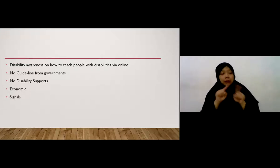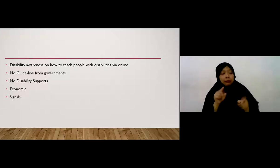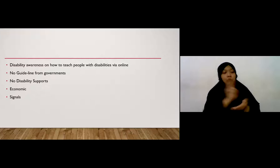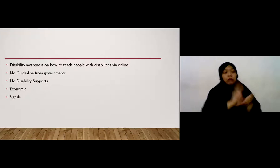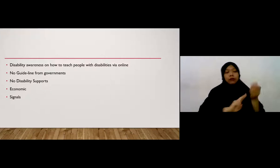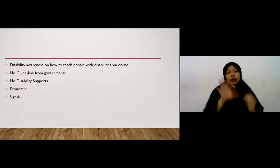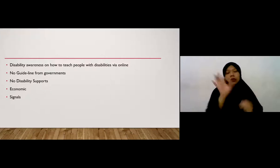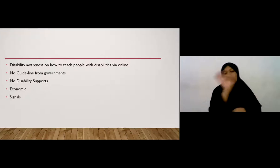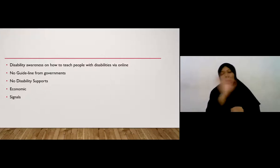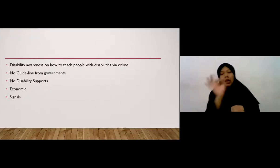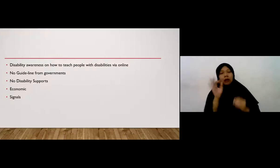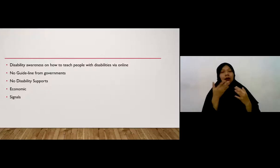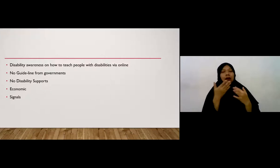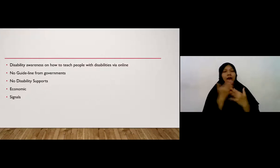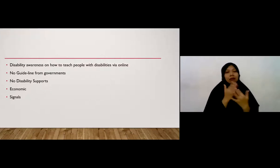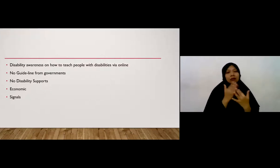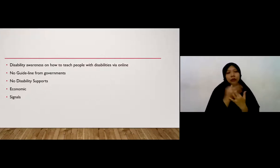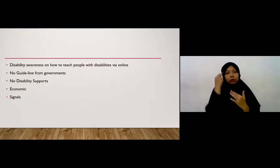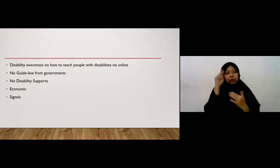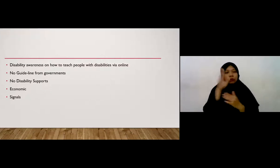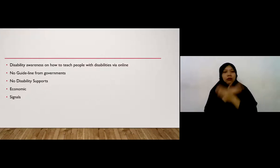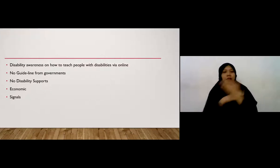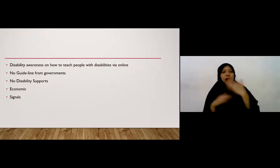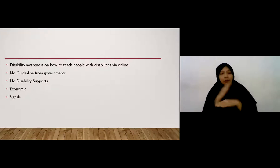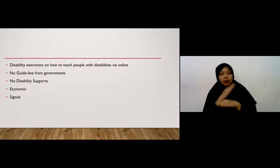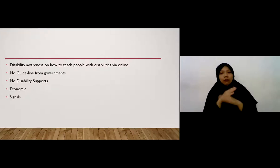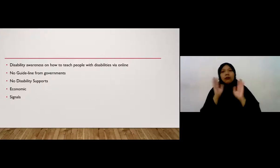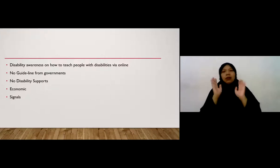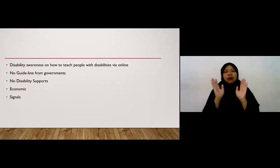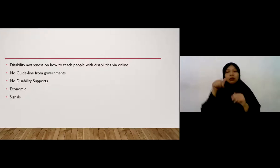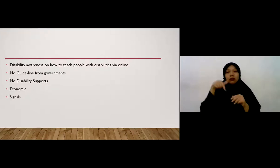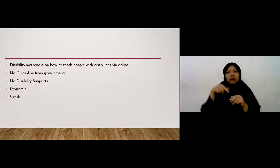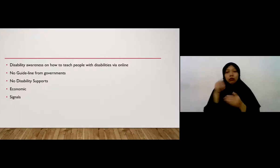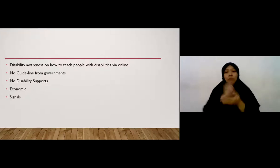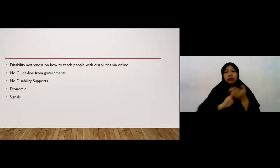some of our universities already give